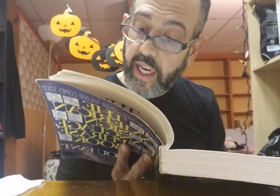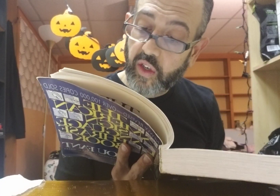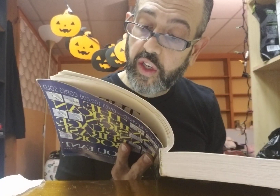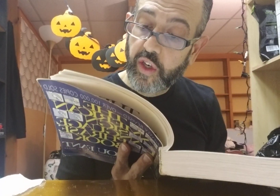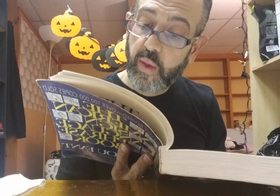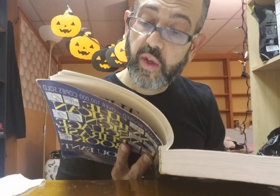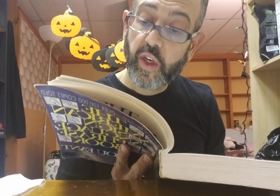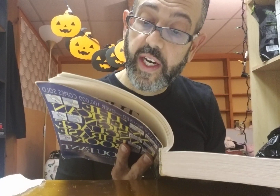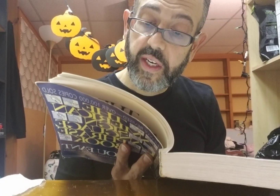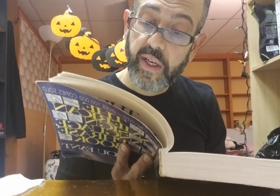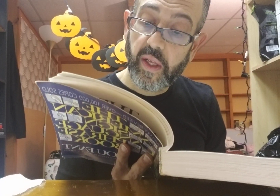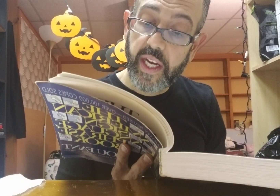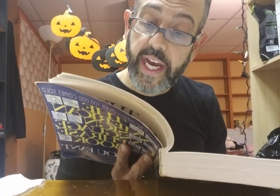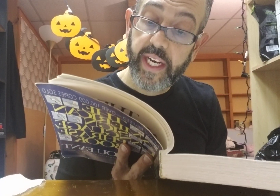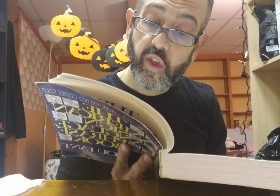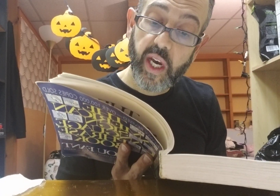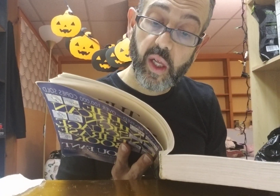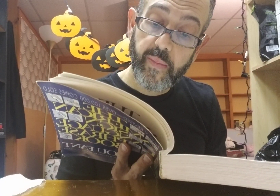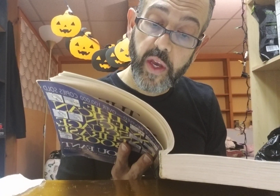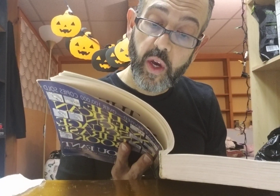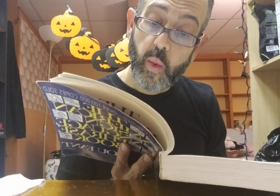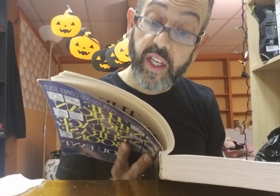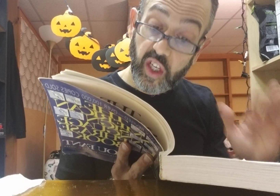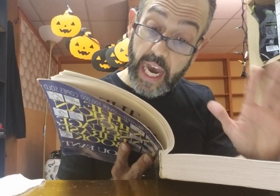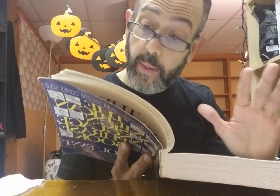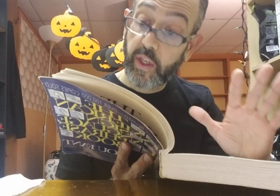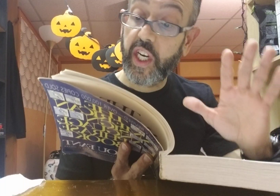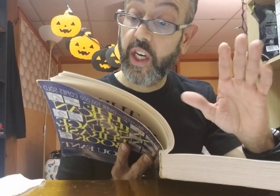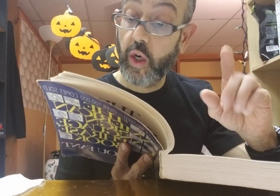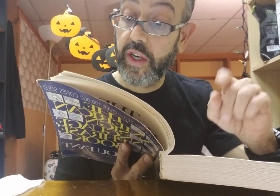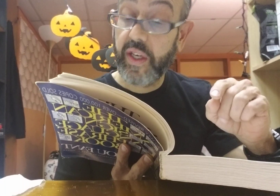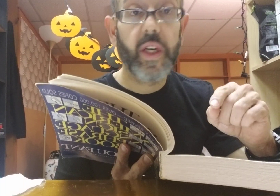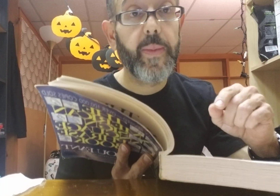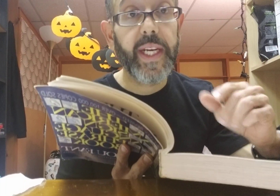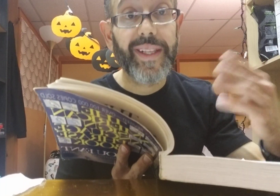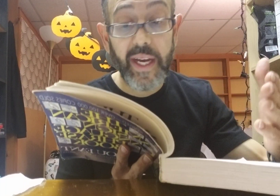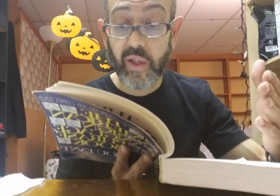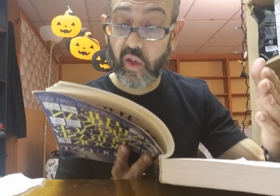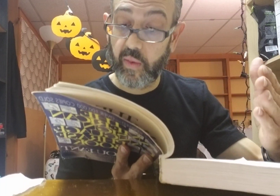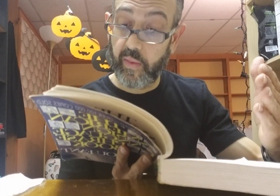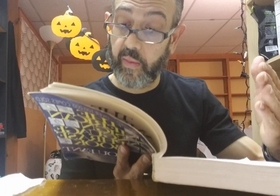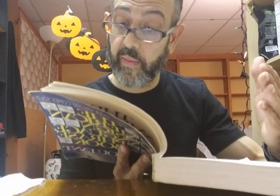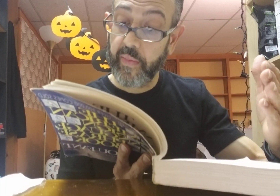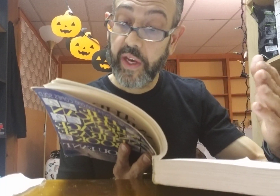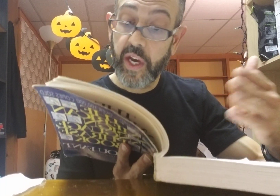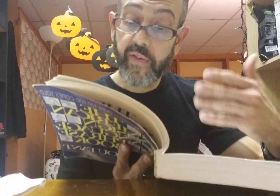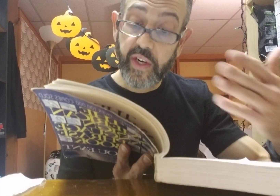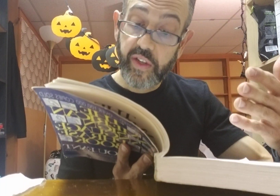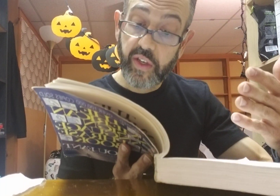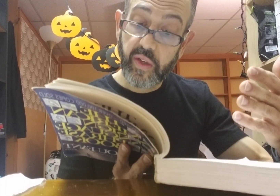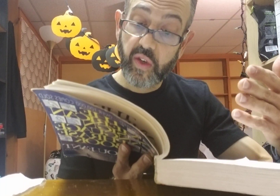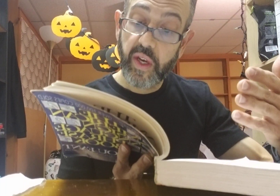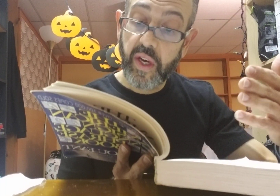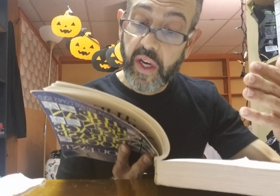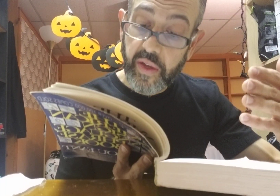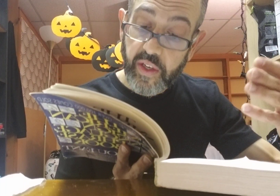Context is used a great deal in ASL when establishing or determining tense. For instance, the